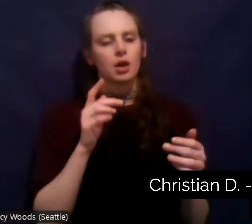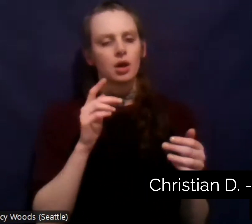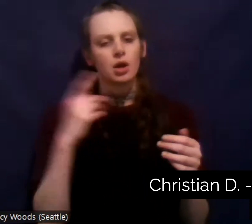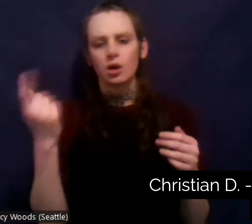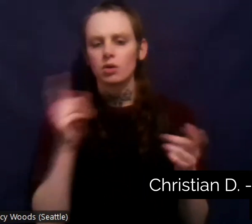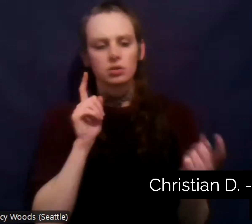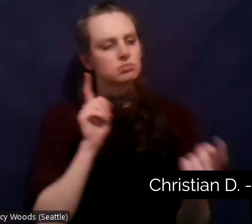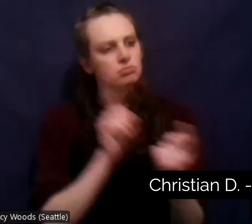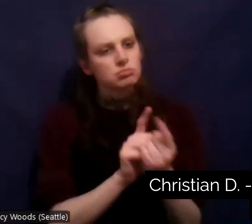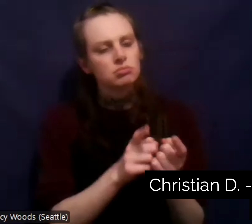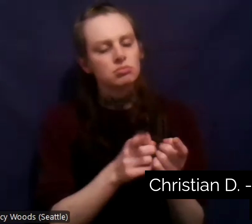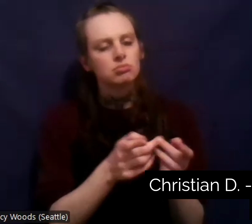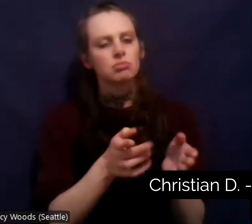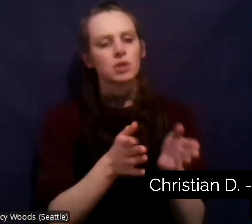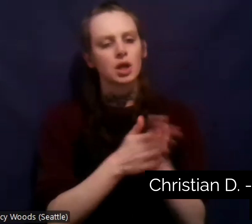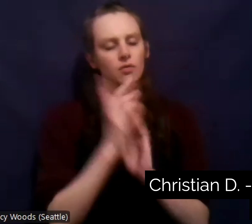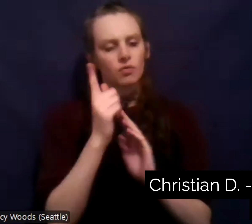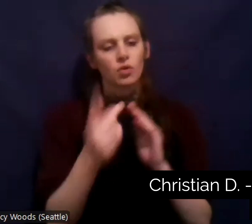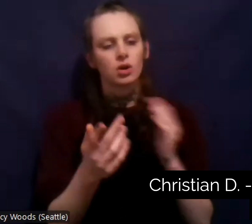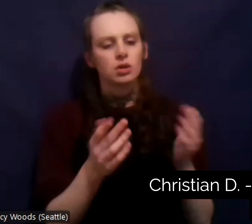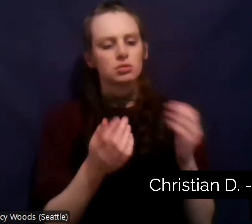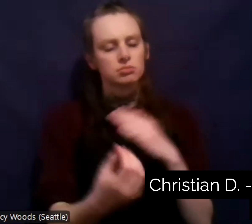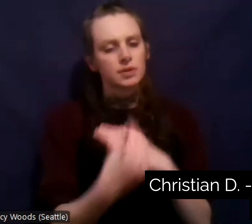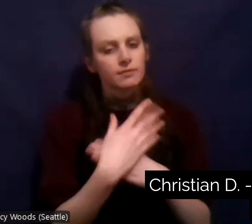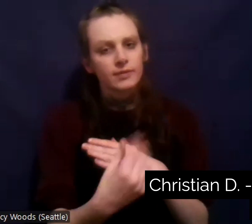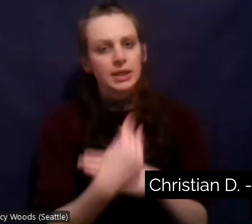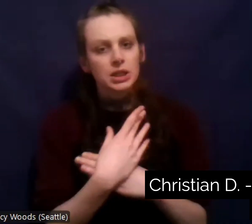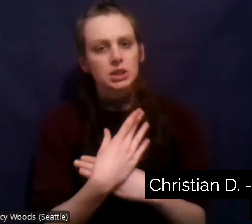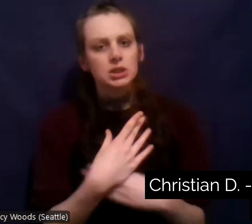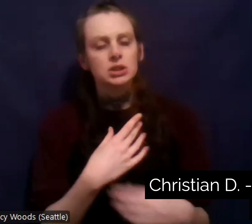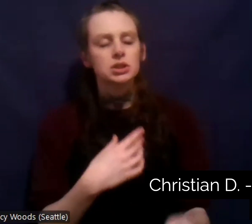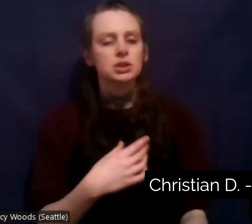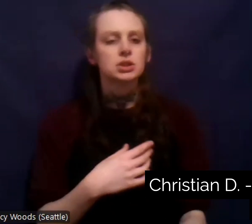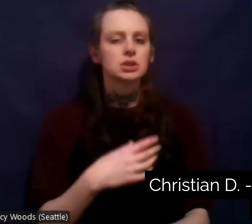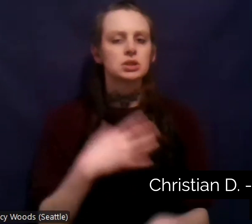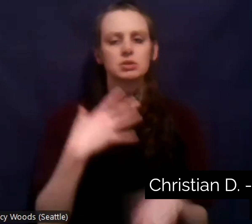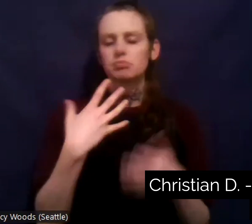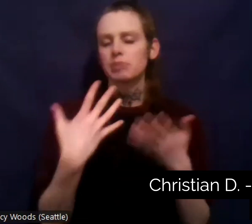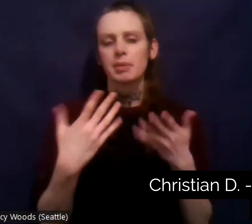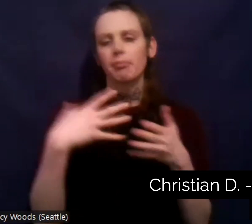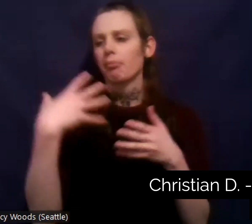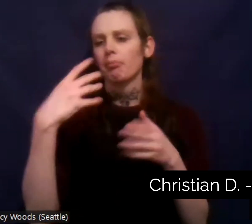suggestions, advice. Um, like even outside of AA,